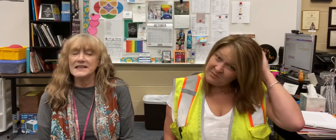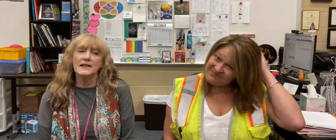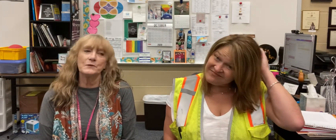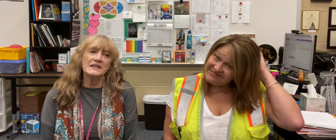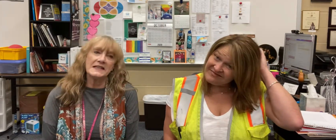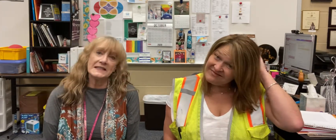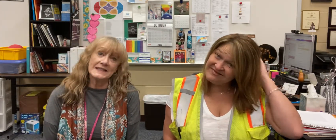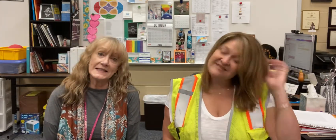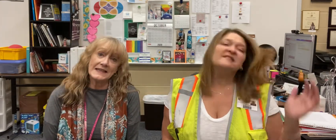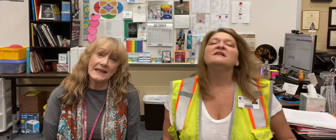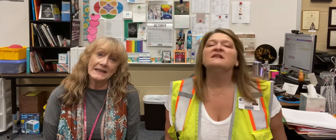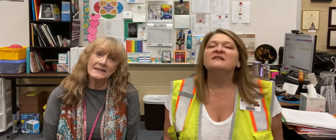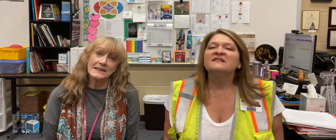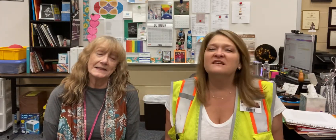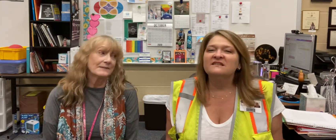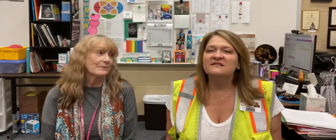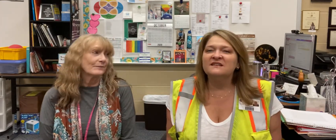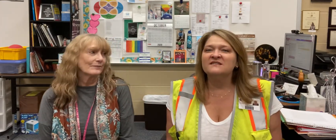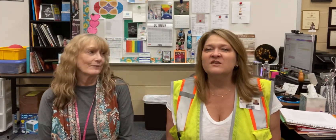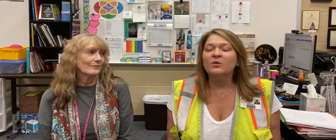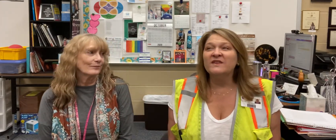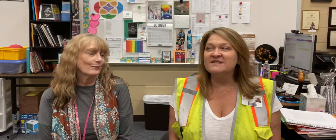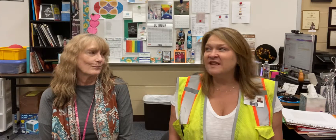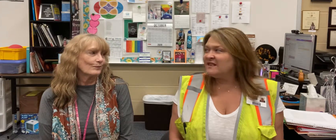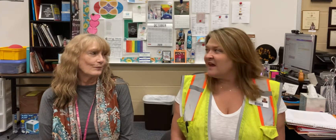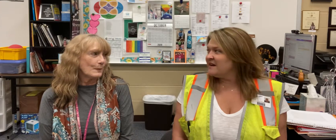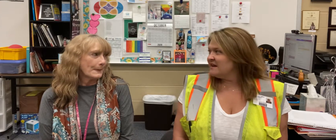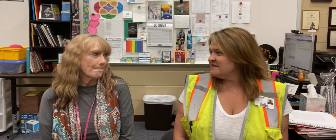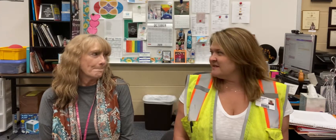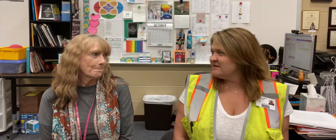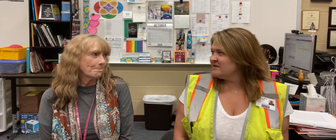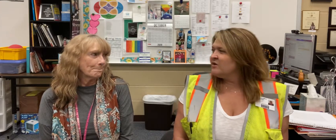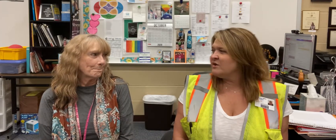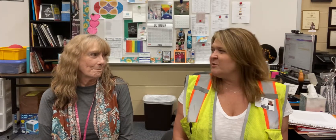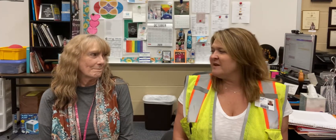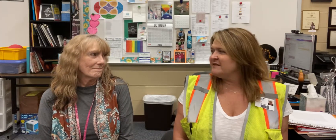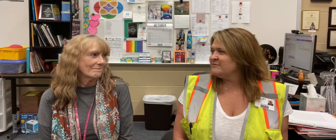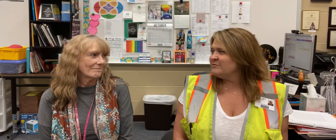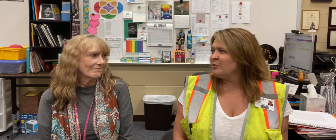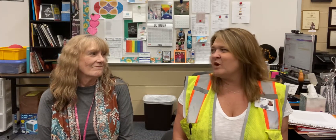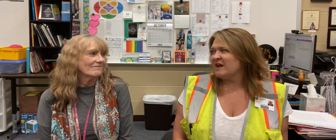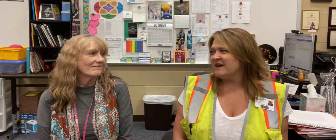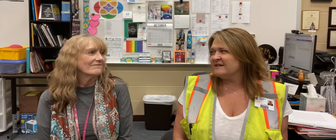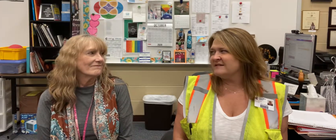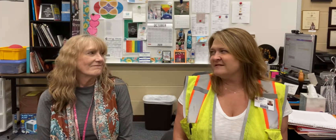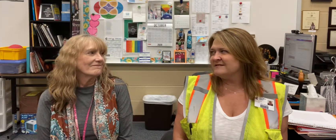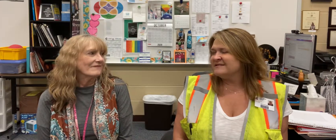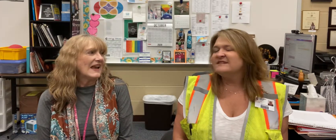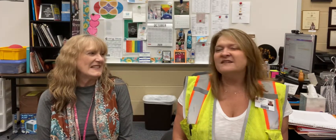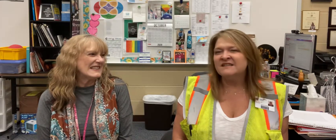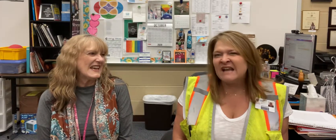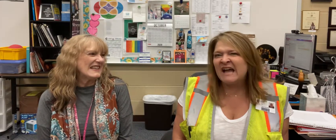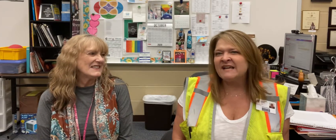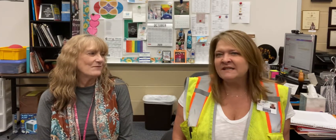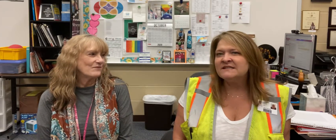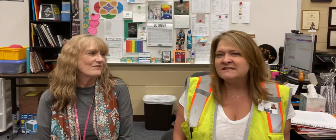it would take 6 to 8. Yes, and so when they said that, I said, oh, you mean more like 8 to 10.